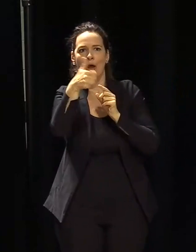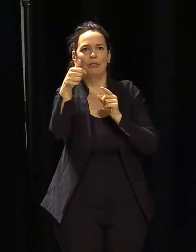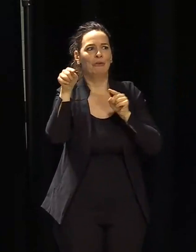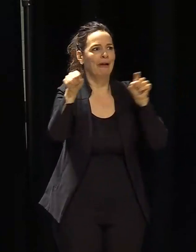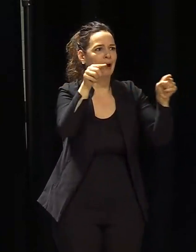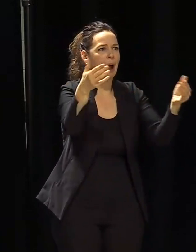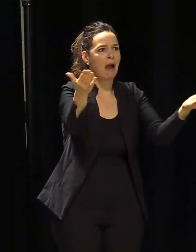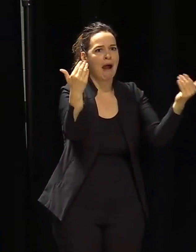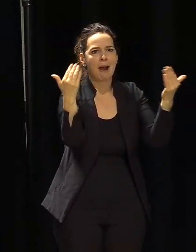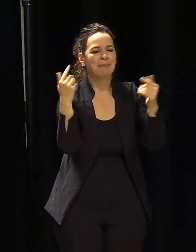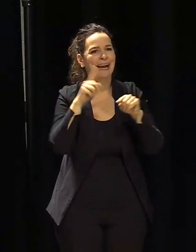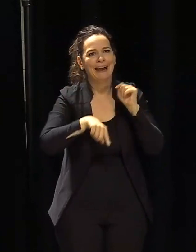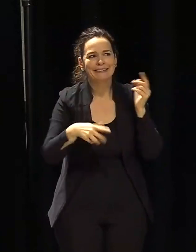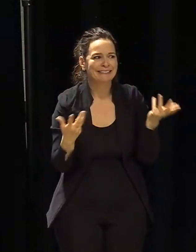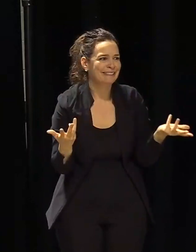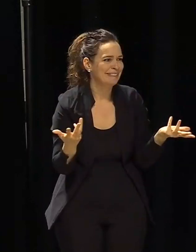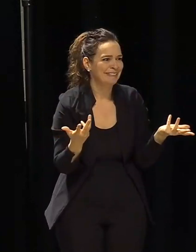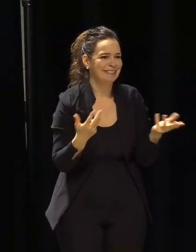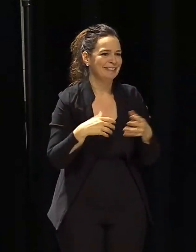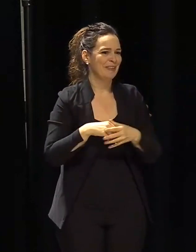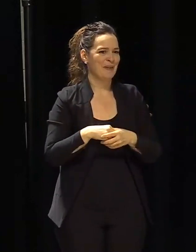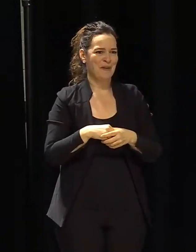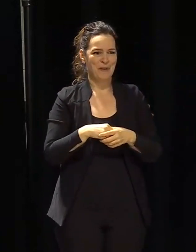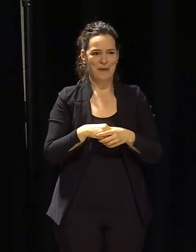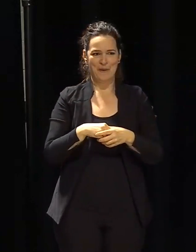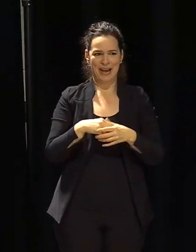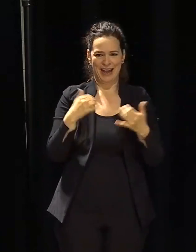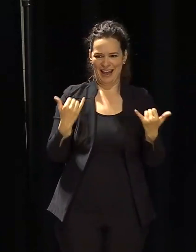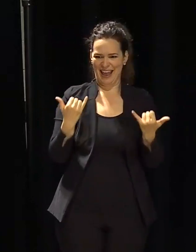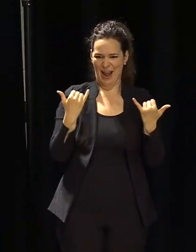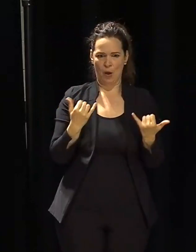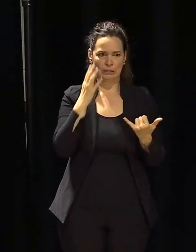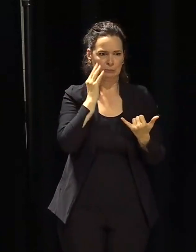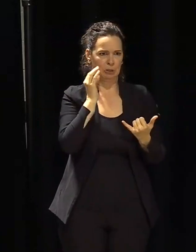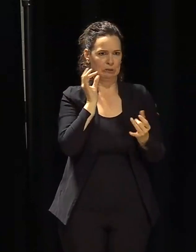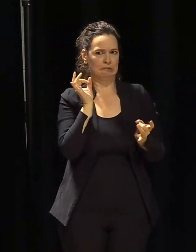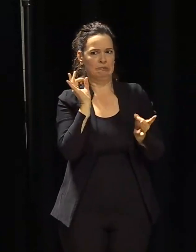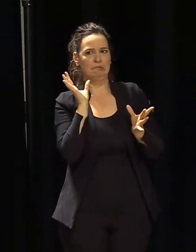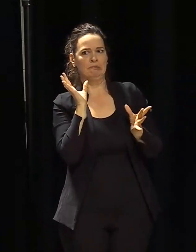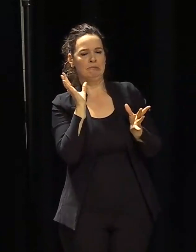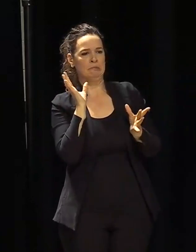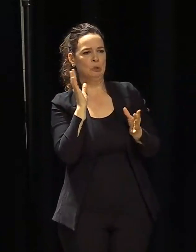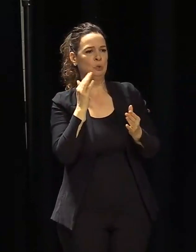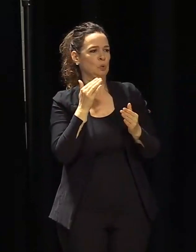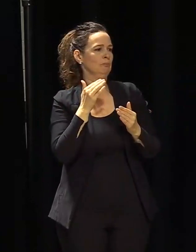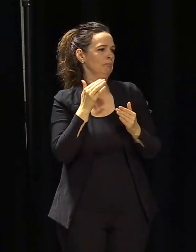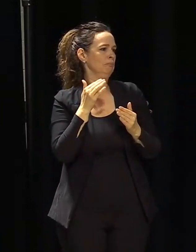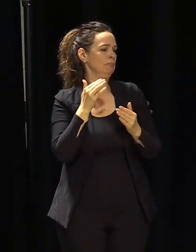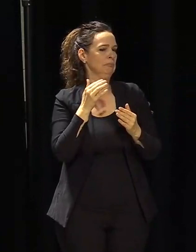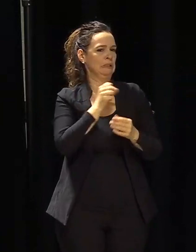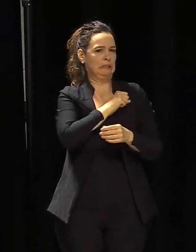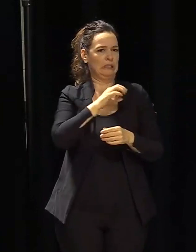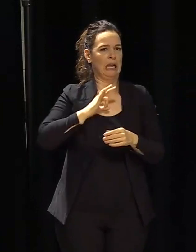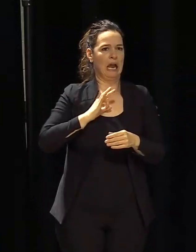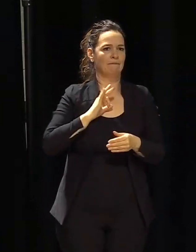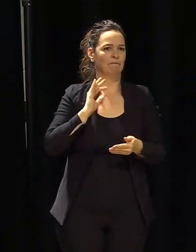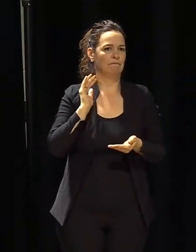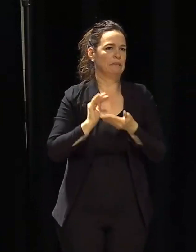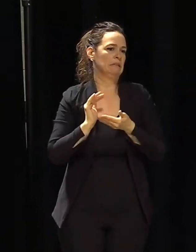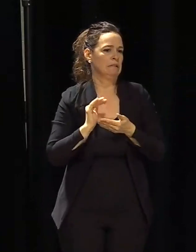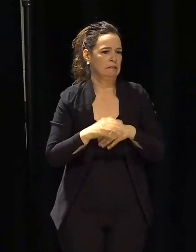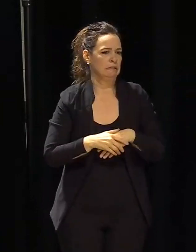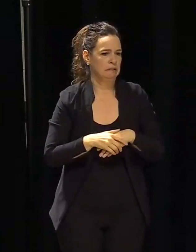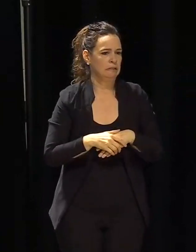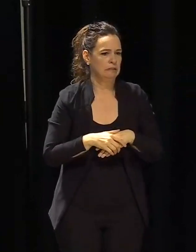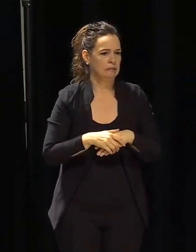country. And some states aren't that much bigger than us from people's standpoint. So those states that once